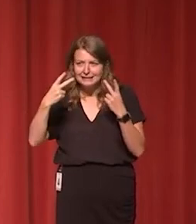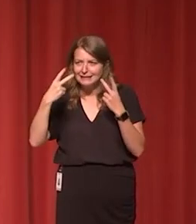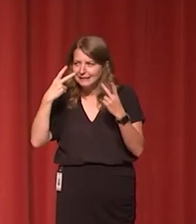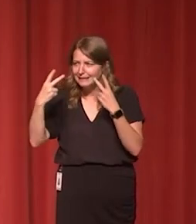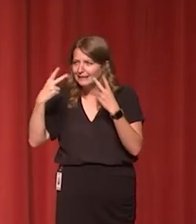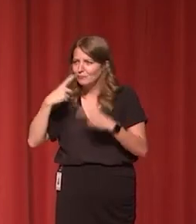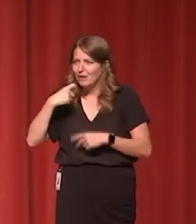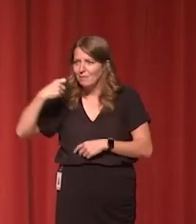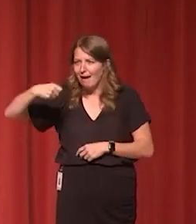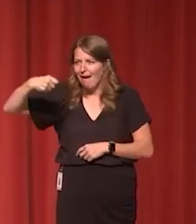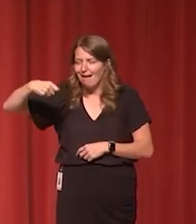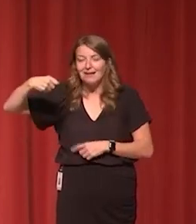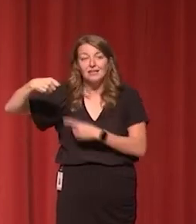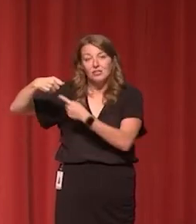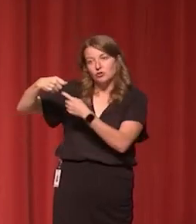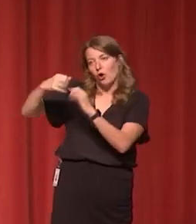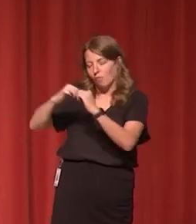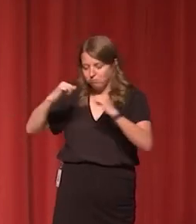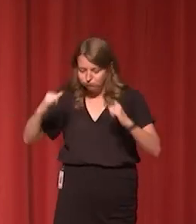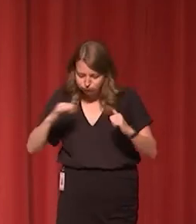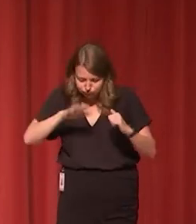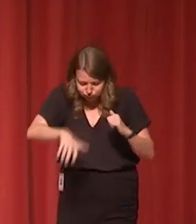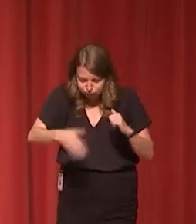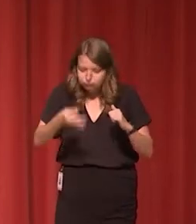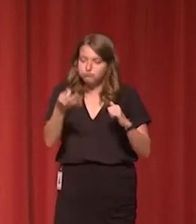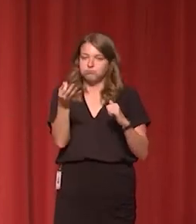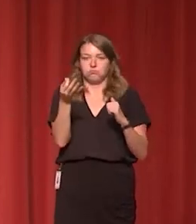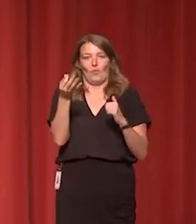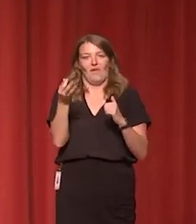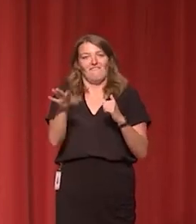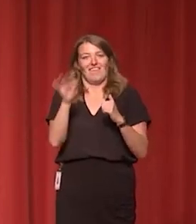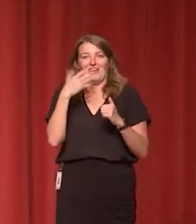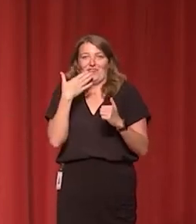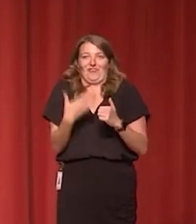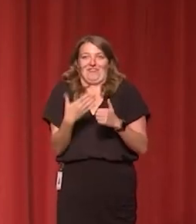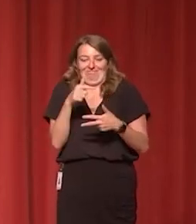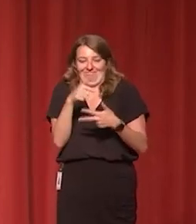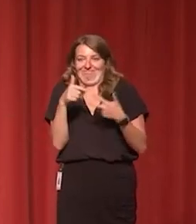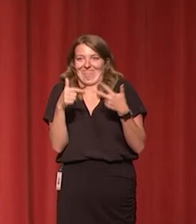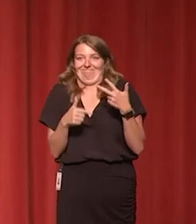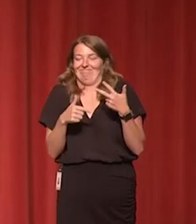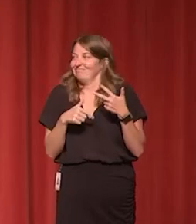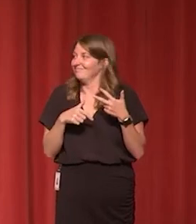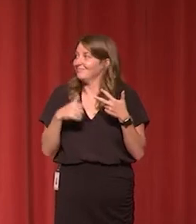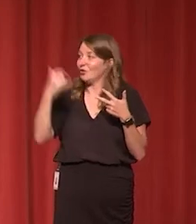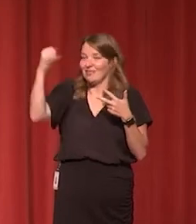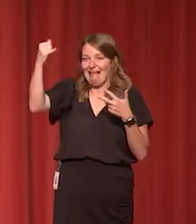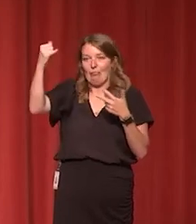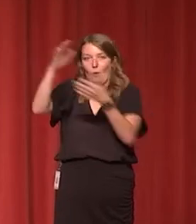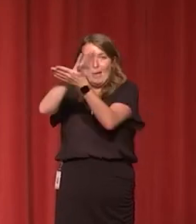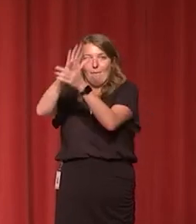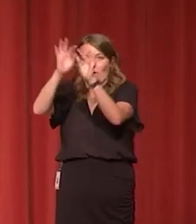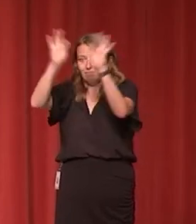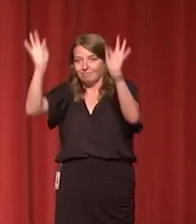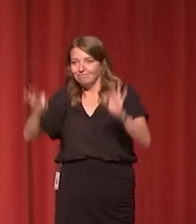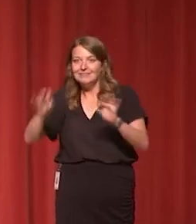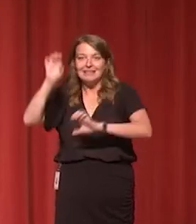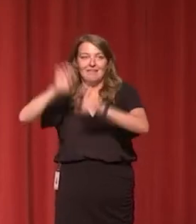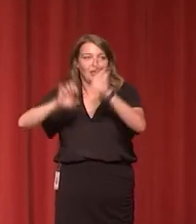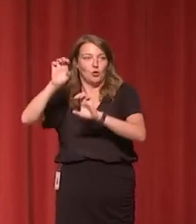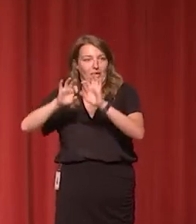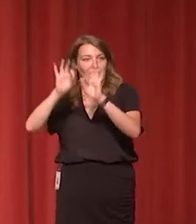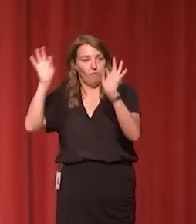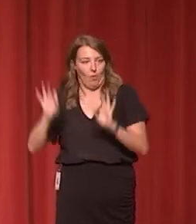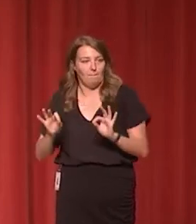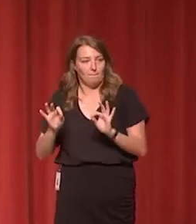bags. Okay, excellent. So dig into your bag and you're gonna find some good stuff. So yellow paper evaluation